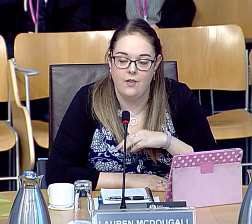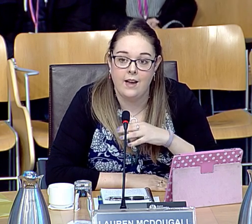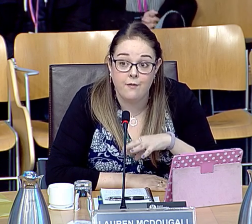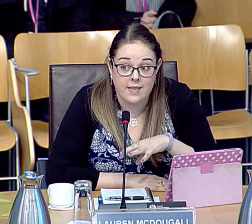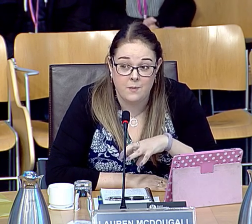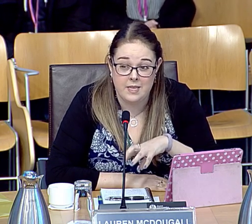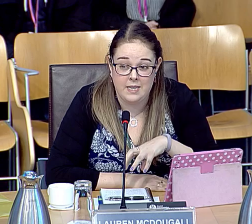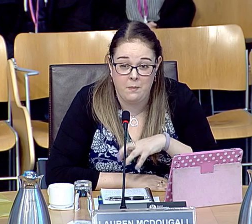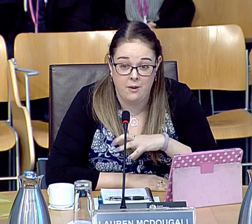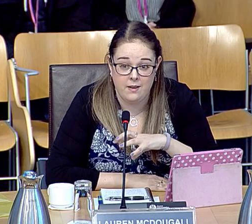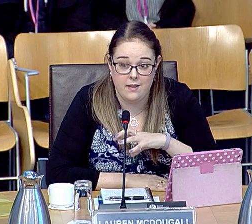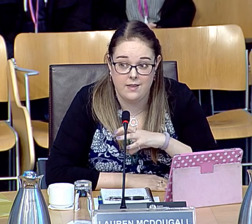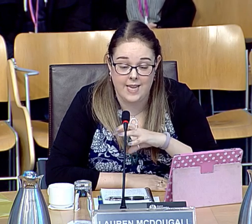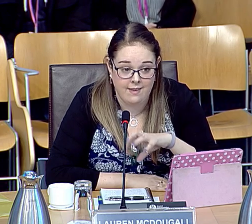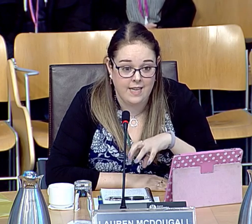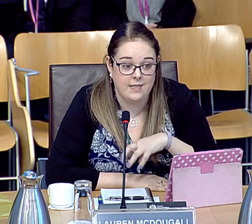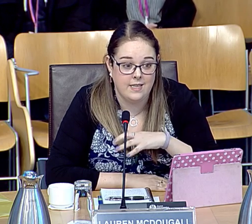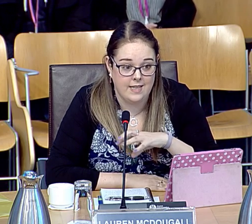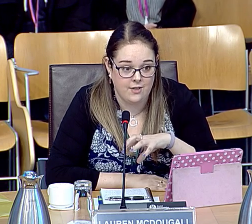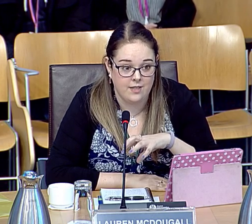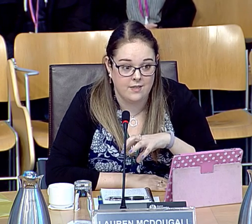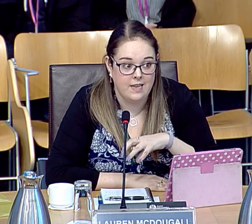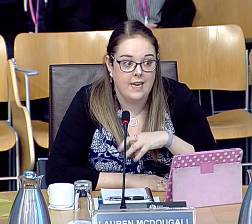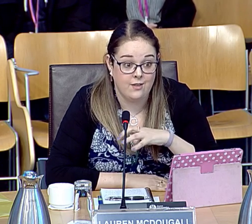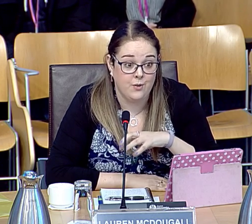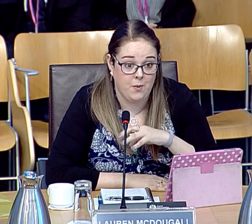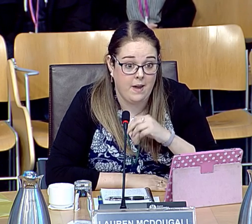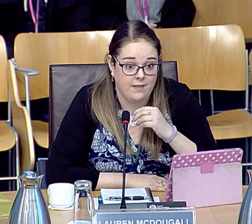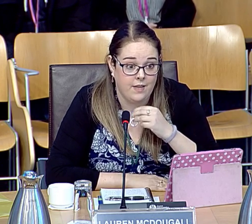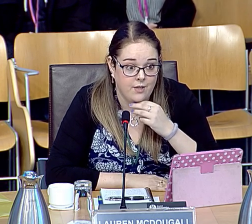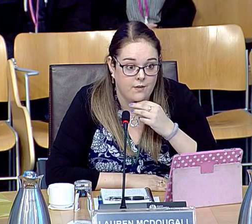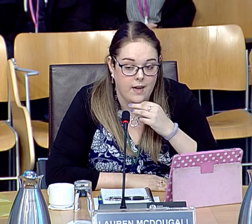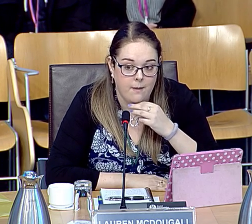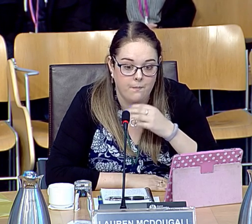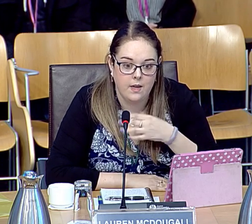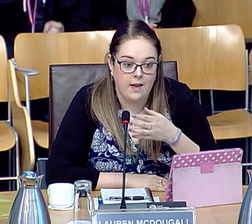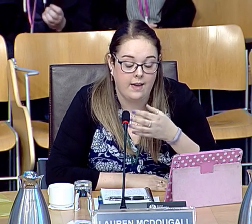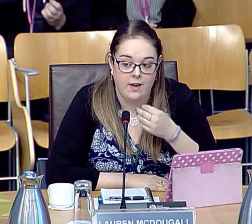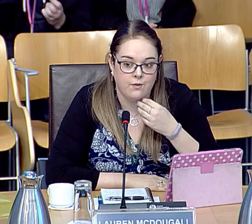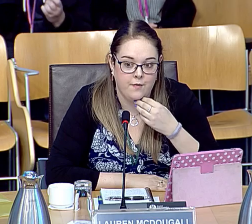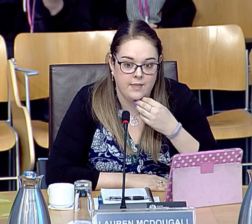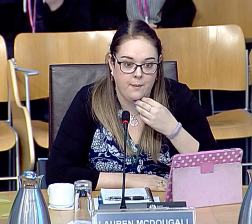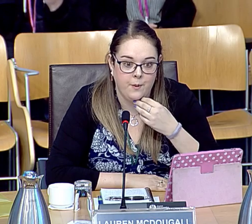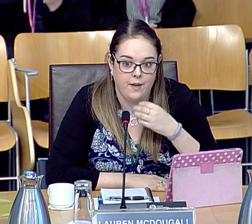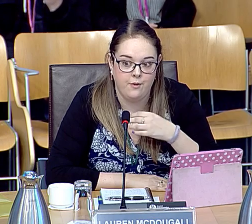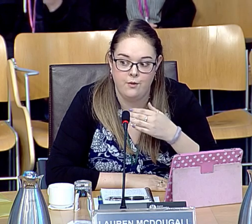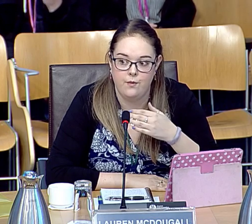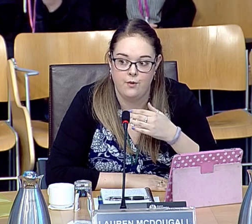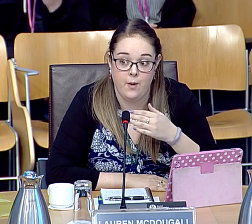lack of flexibility about deadlines and extensions is also a massive issue. At Glasgow, for example, if you require